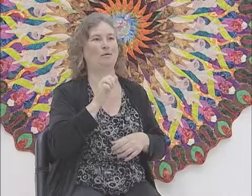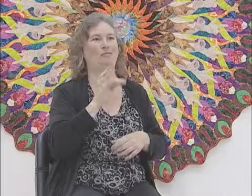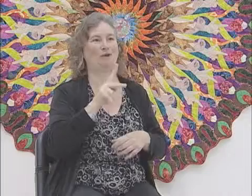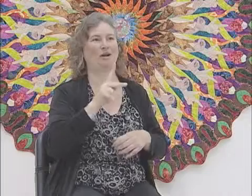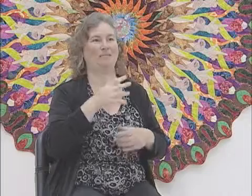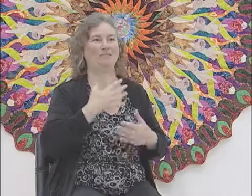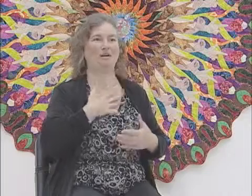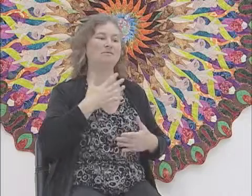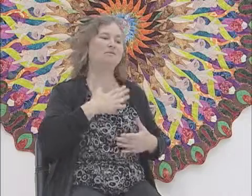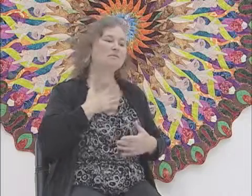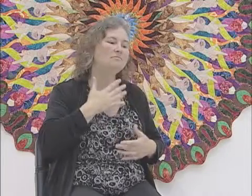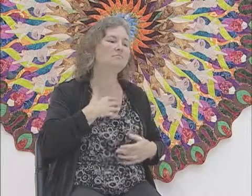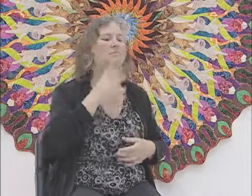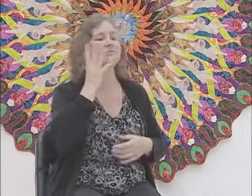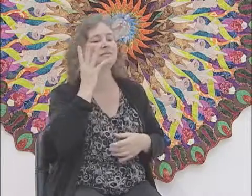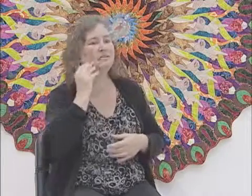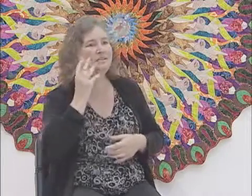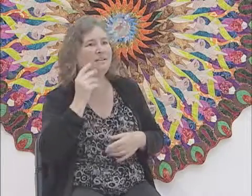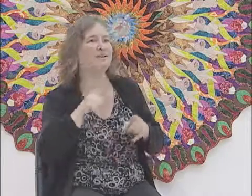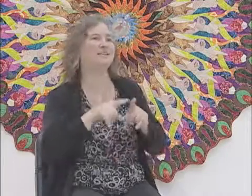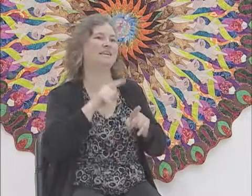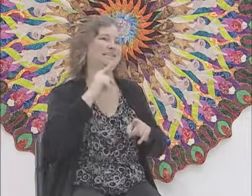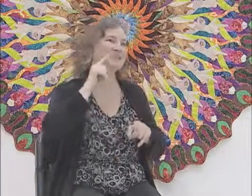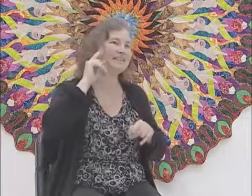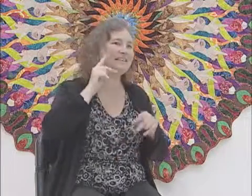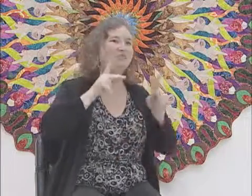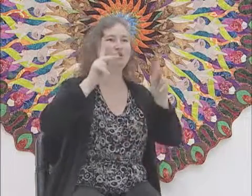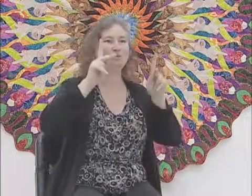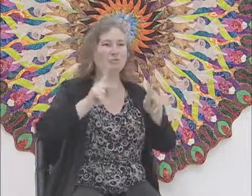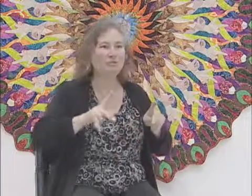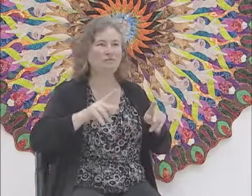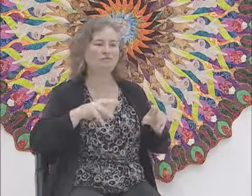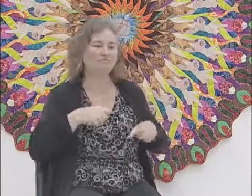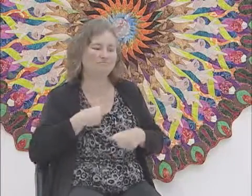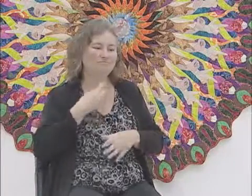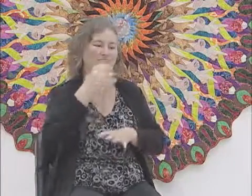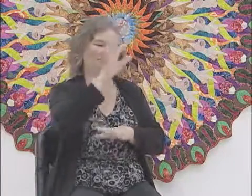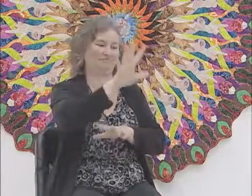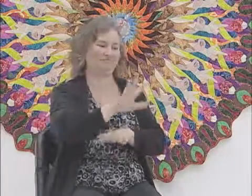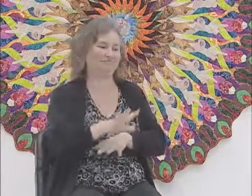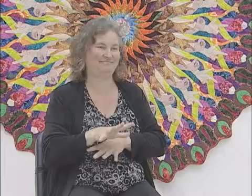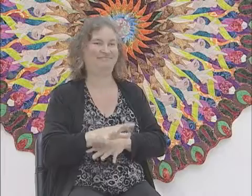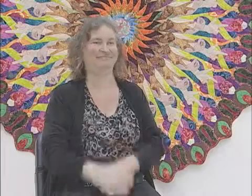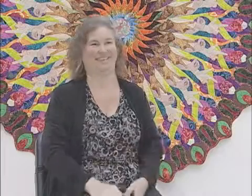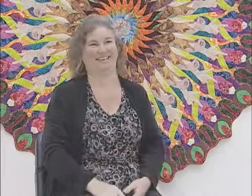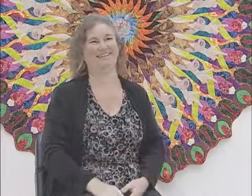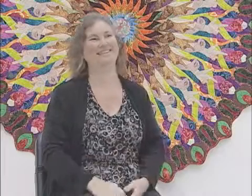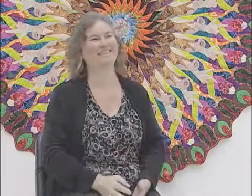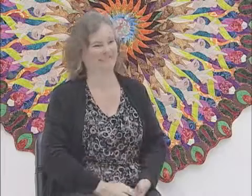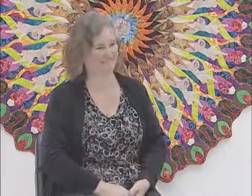that I would continue with, now was becoming my trademark, of showing the deaf experience portrayed in the quilting medium.